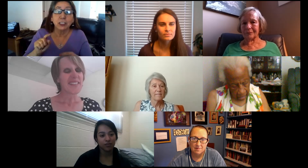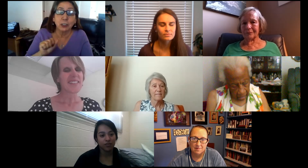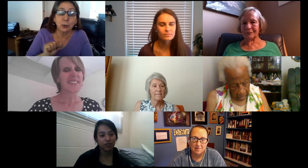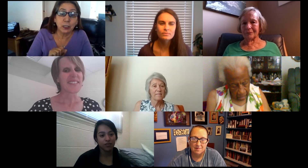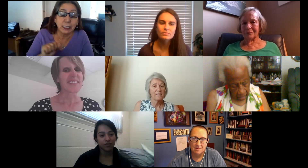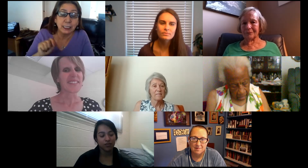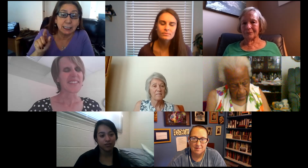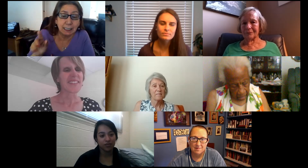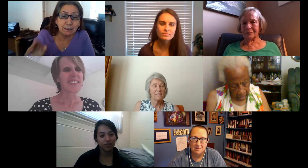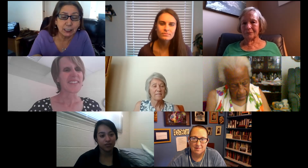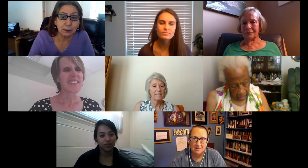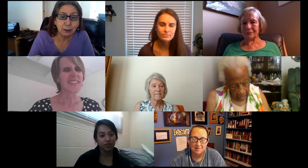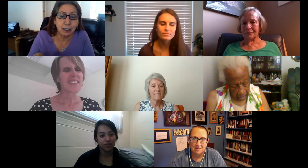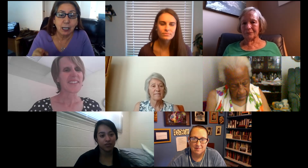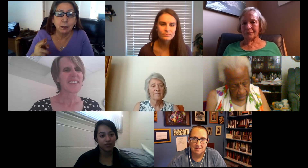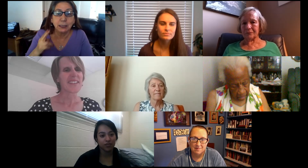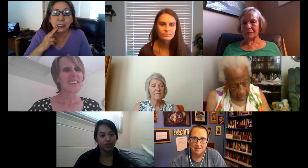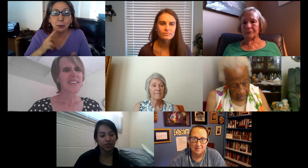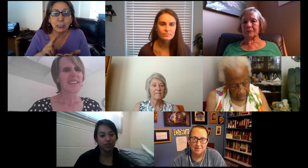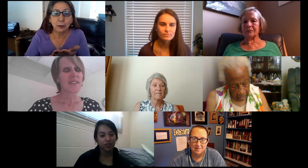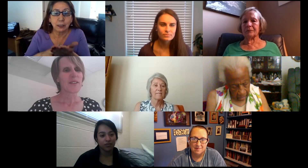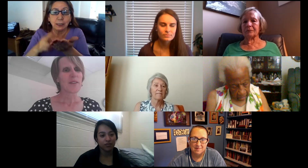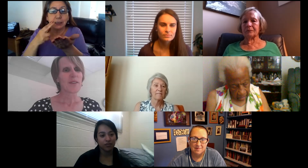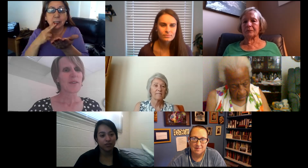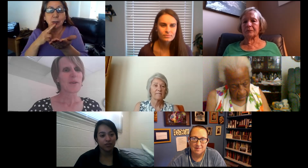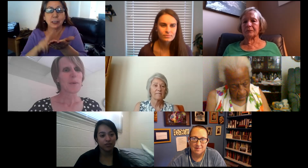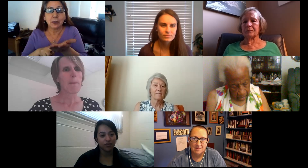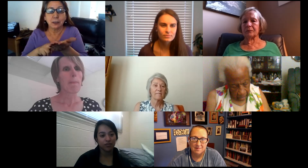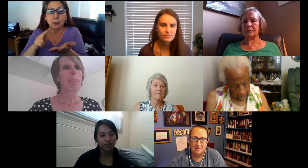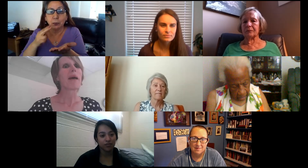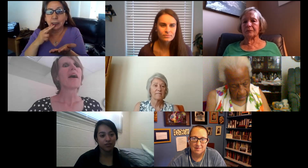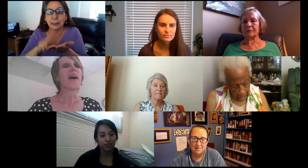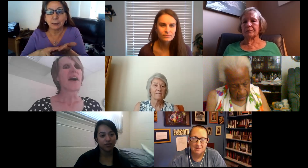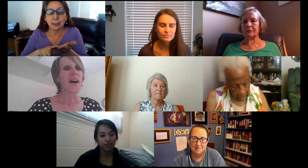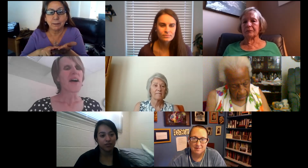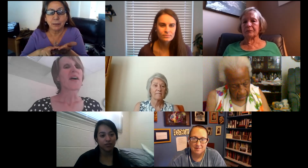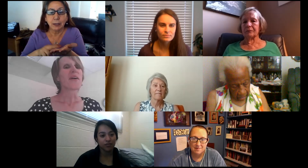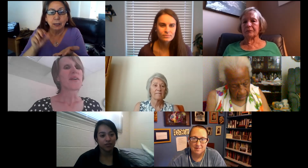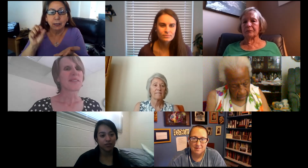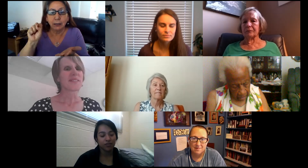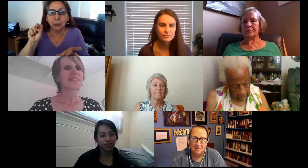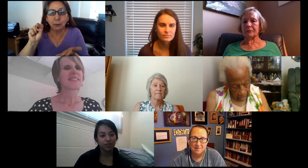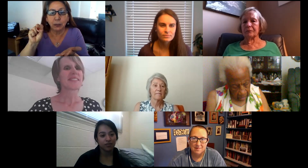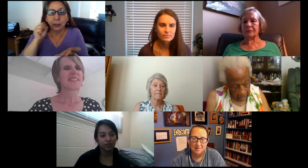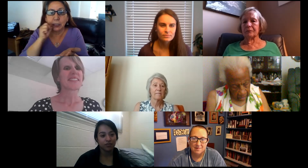started working at the Deaf Center. I was a secretary. This is secretary. You're writing something. So they put it with an